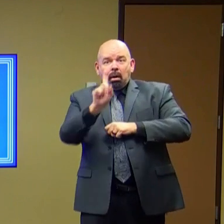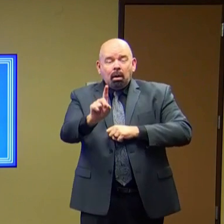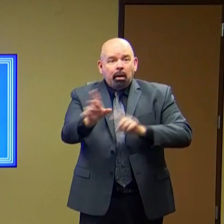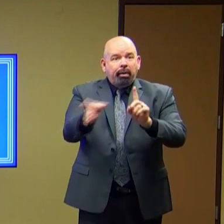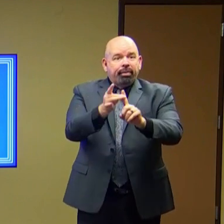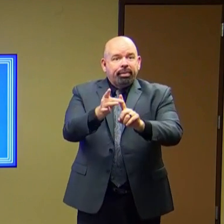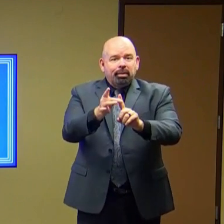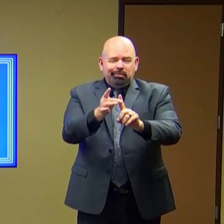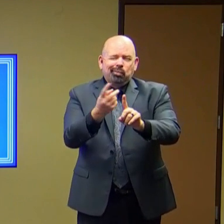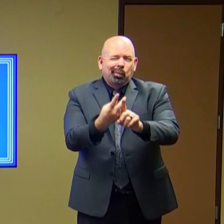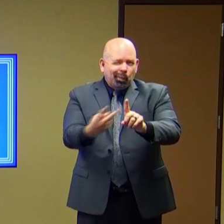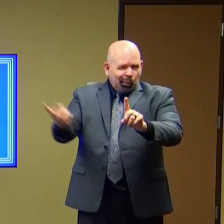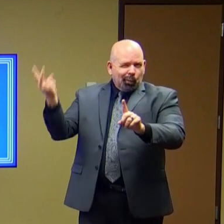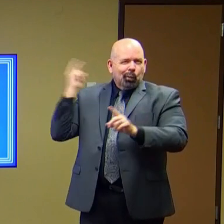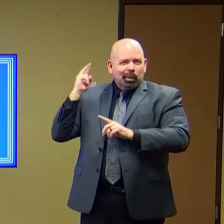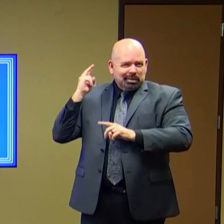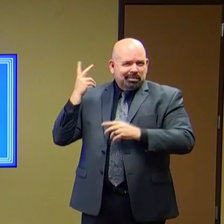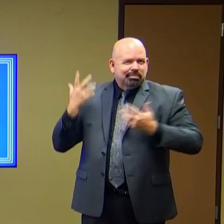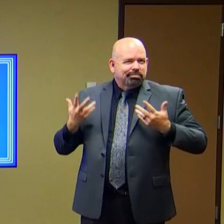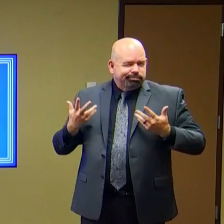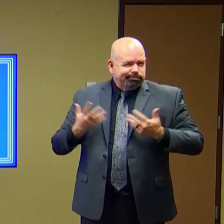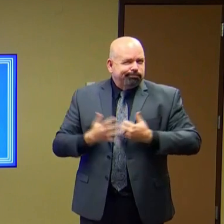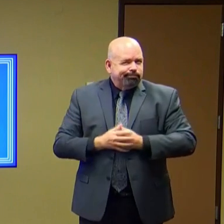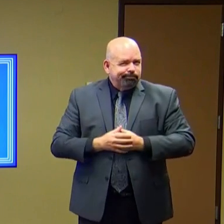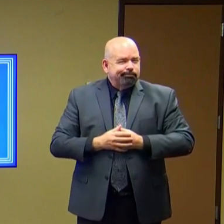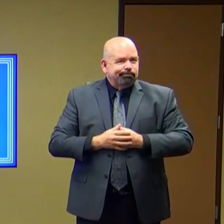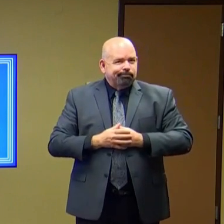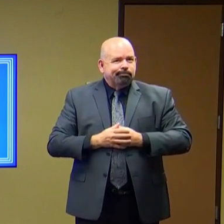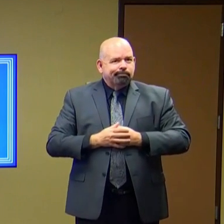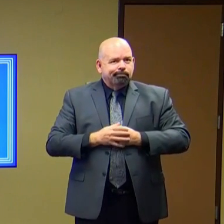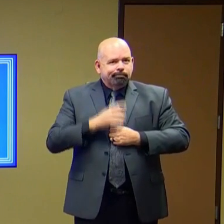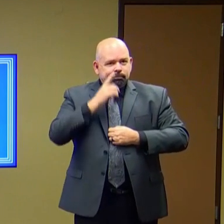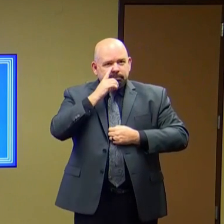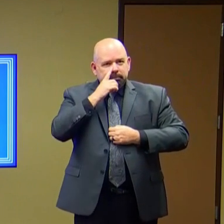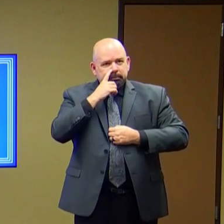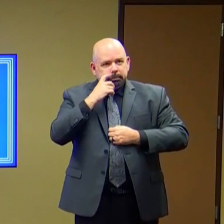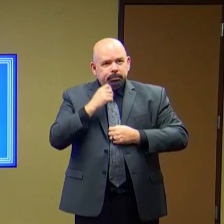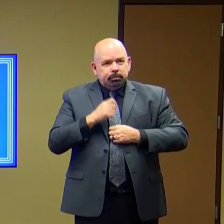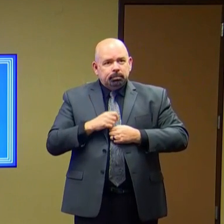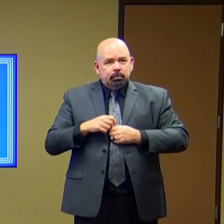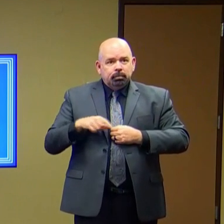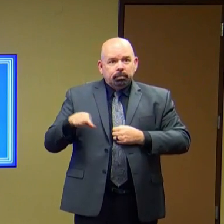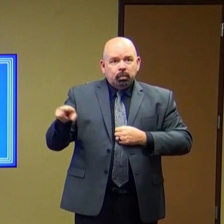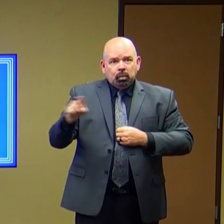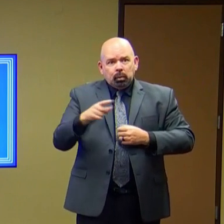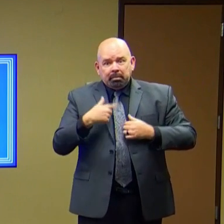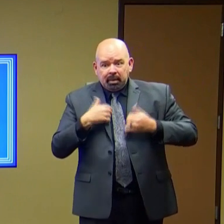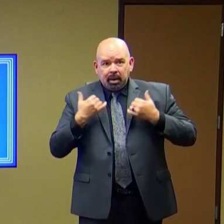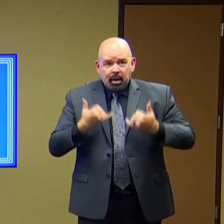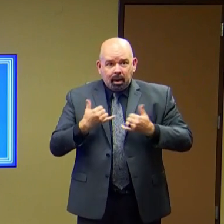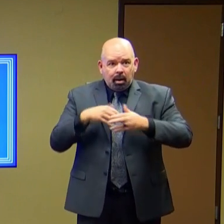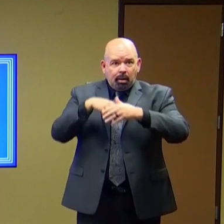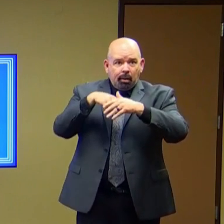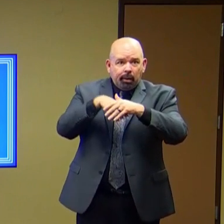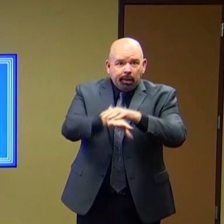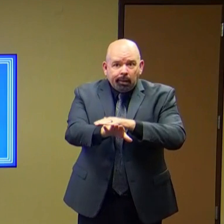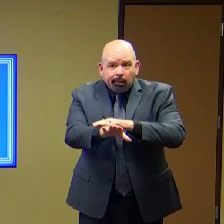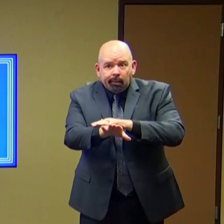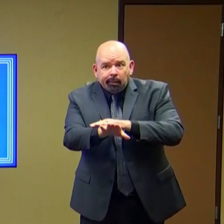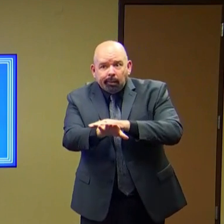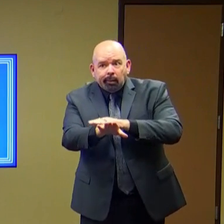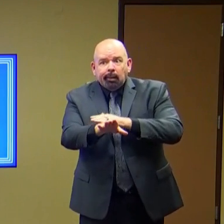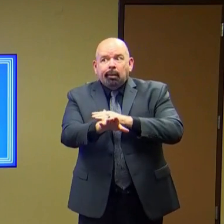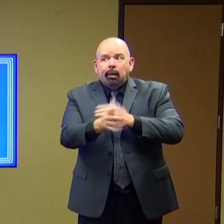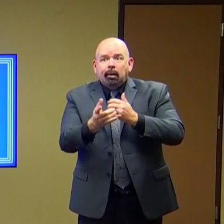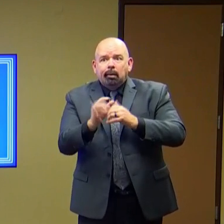now in this weekend will have a big impact on what happens next week and the week after. Now this weekend